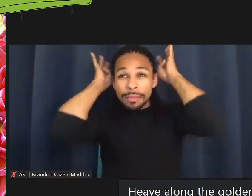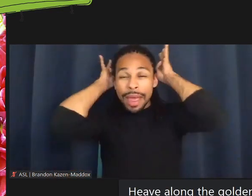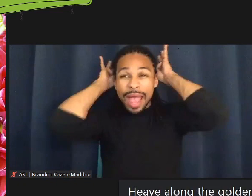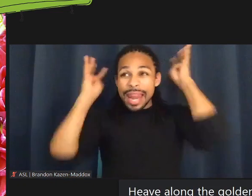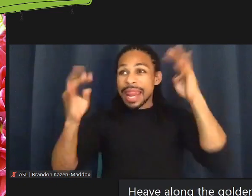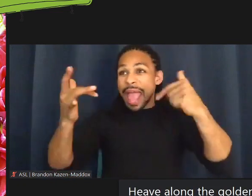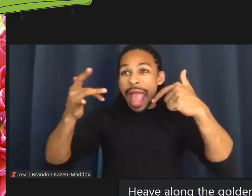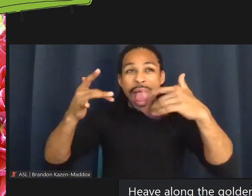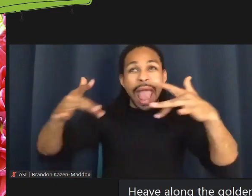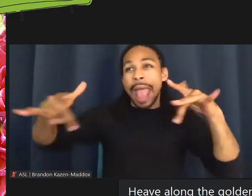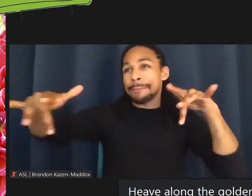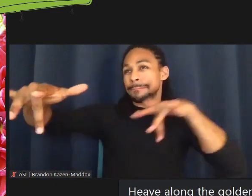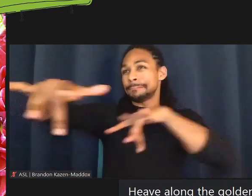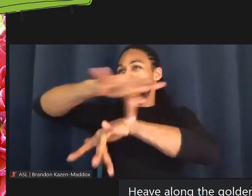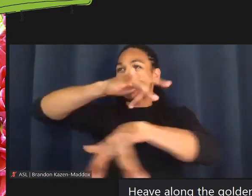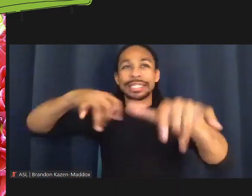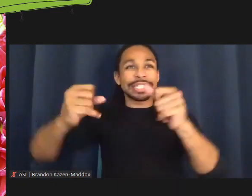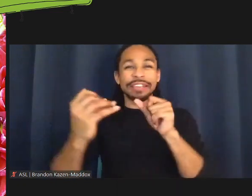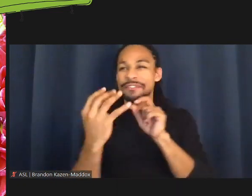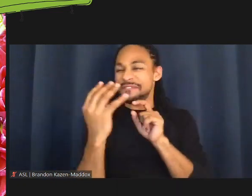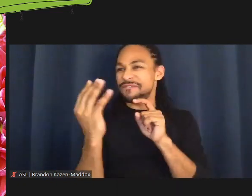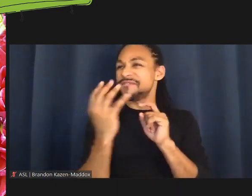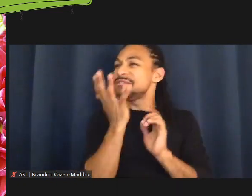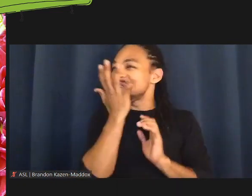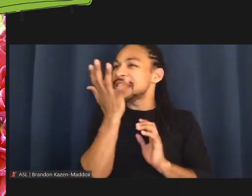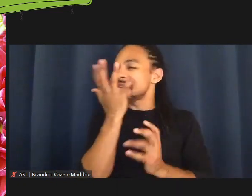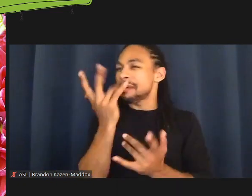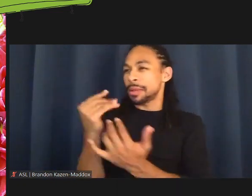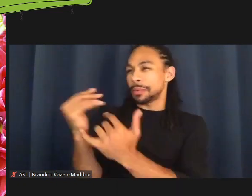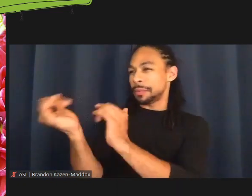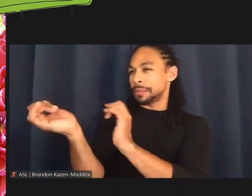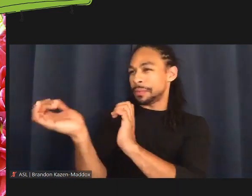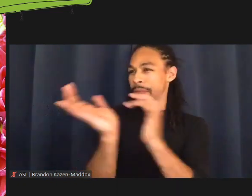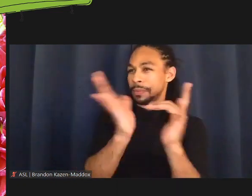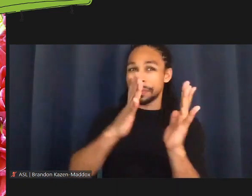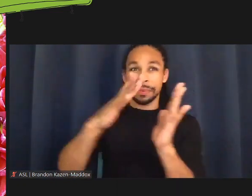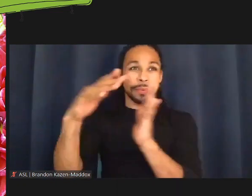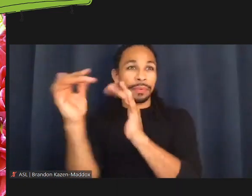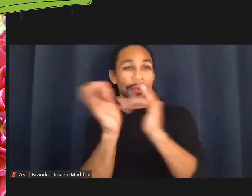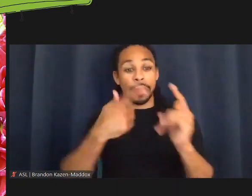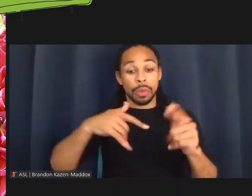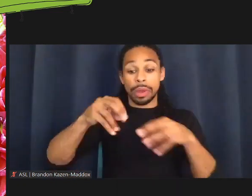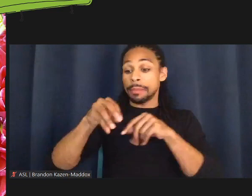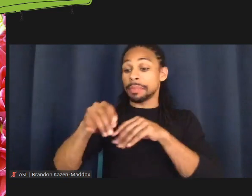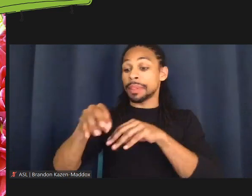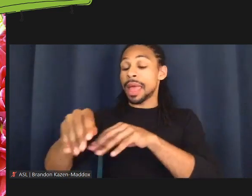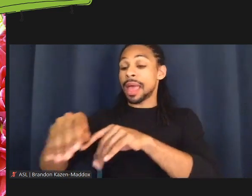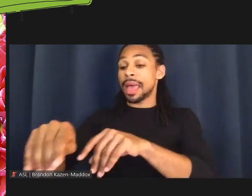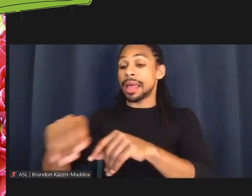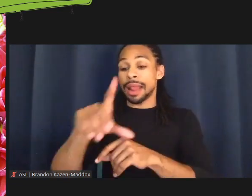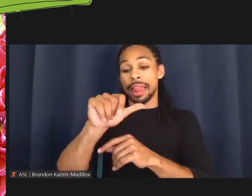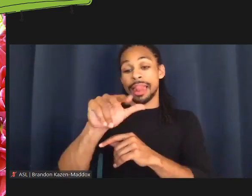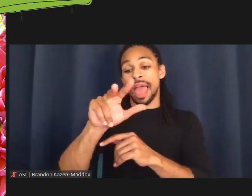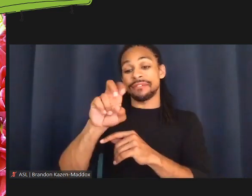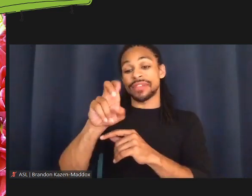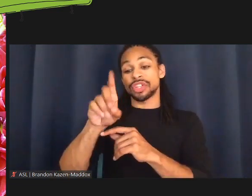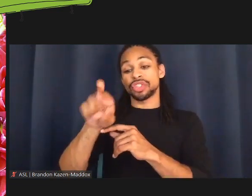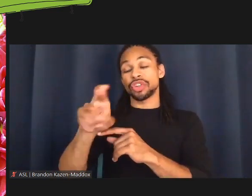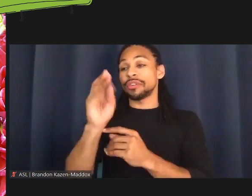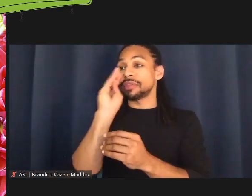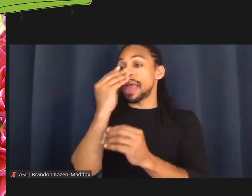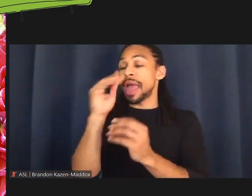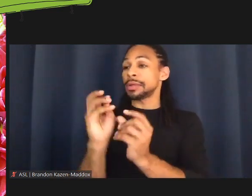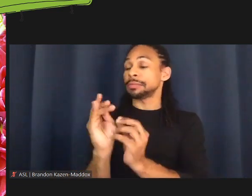field. We plant lavender and let it grow bushy for the bees. Sexy how they feed